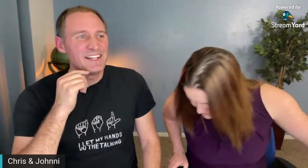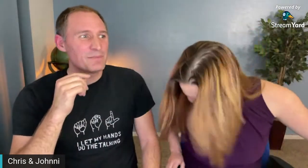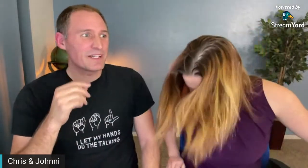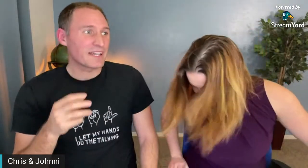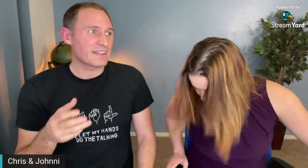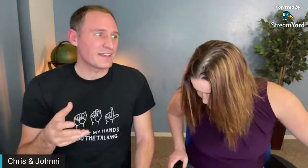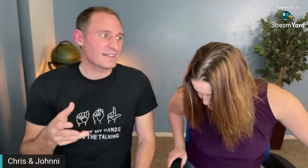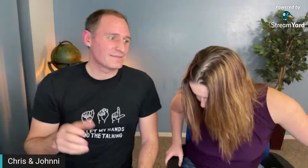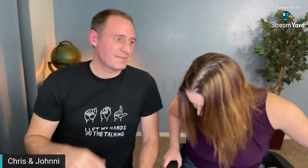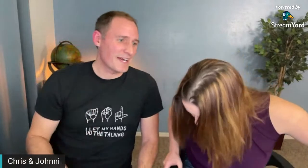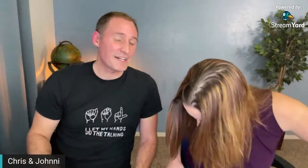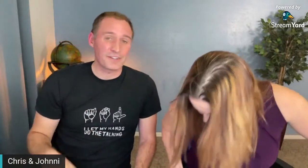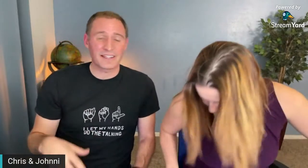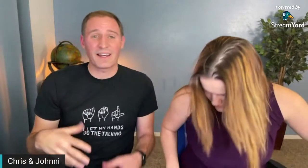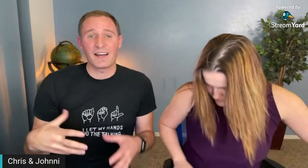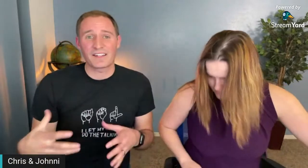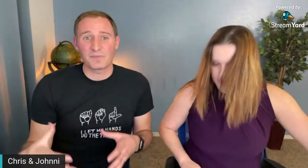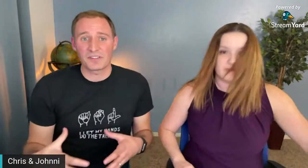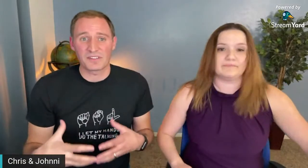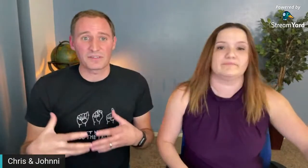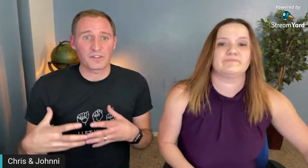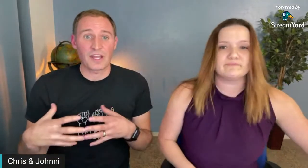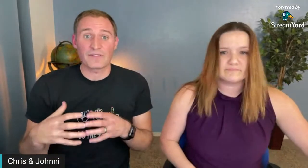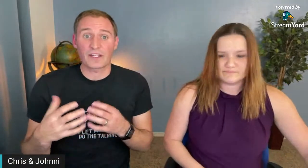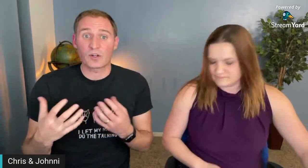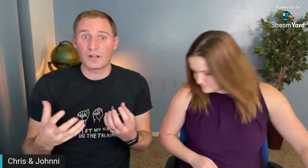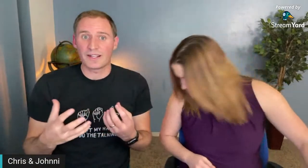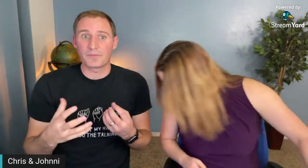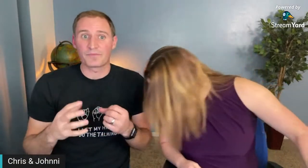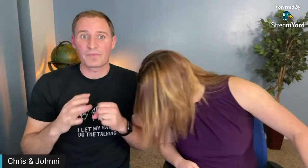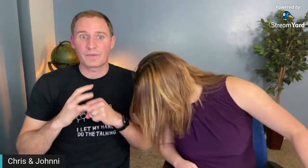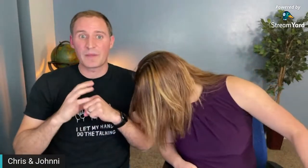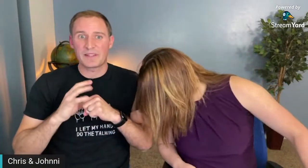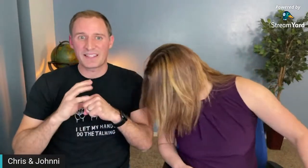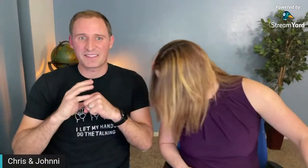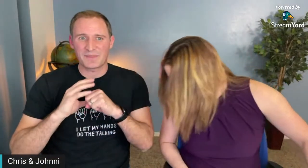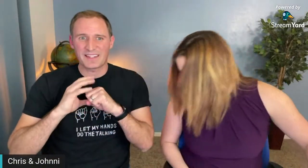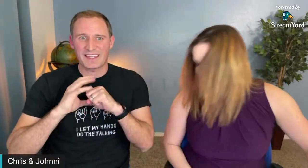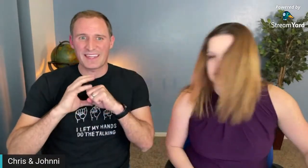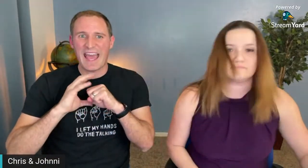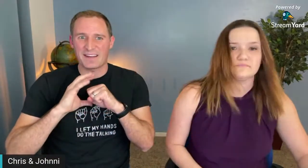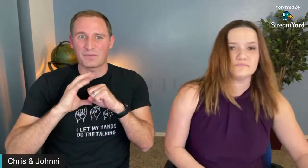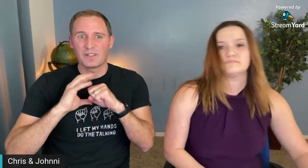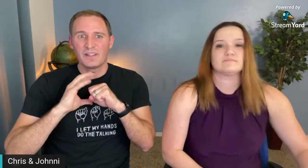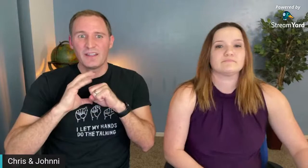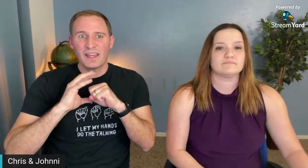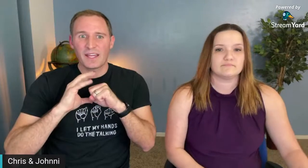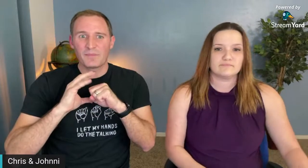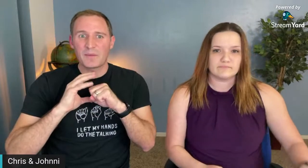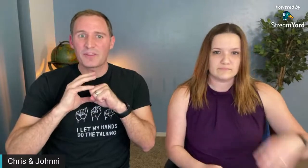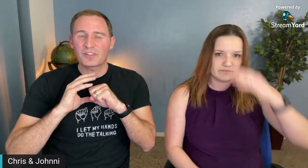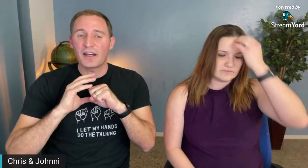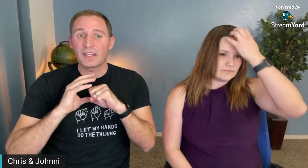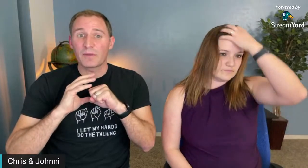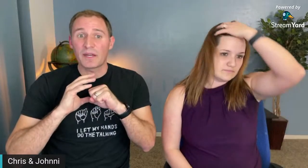But like I don't know, like osmosis, or you have like maybe like something like atom, and maybe they're talking